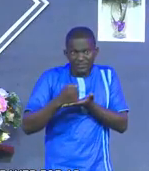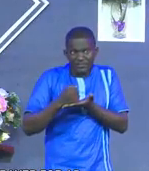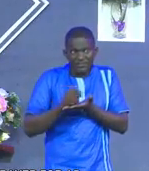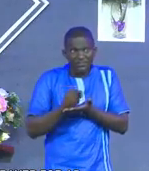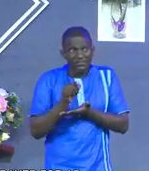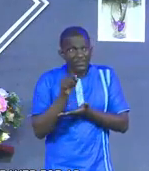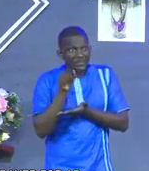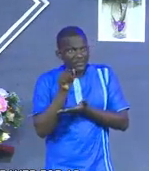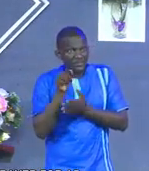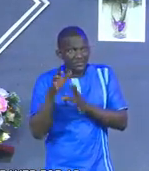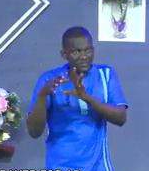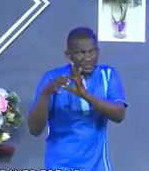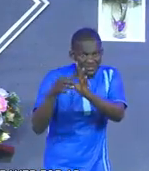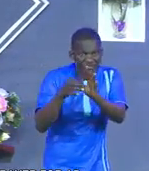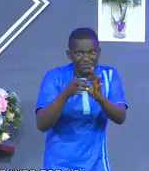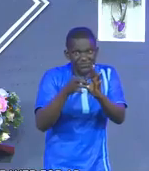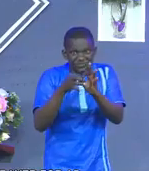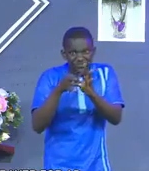was corporate prayer.